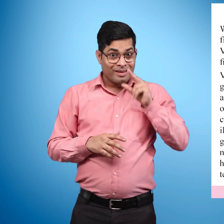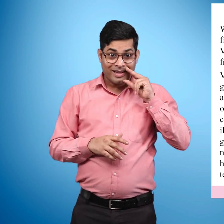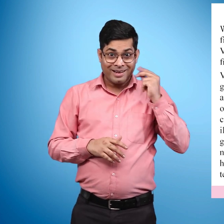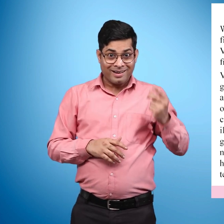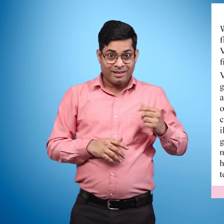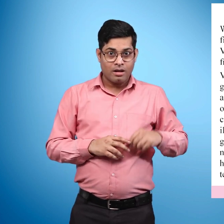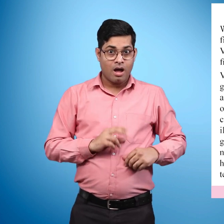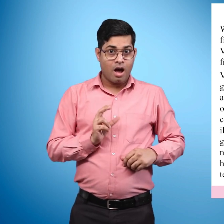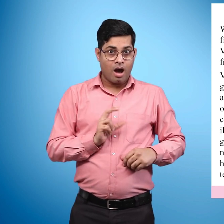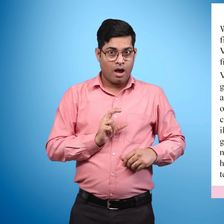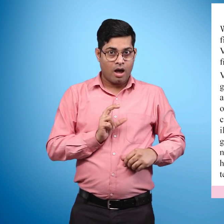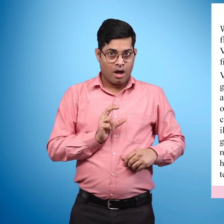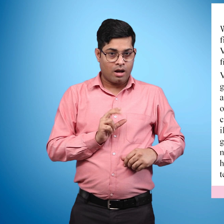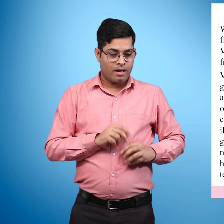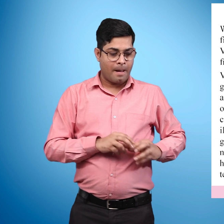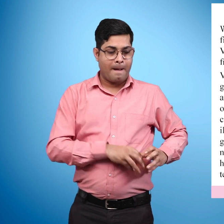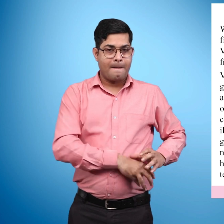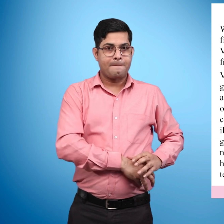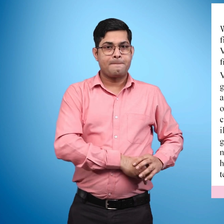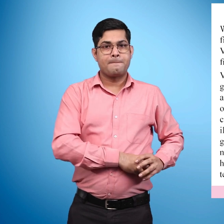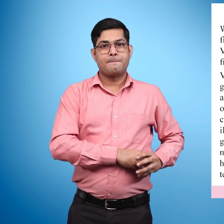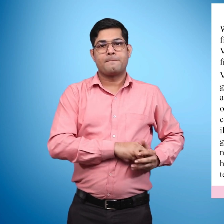Vijay Singh stealthily took out the egg from his pocket.